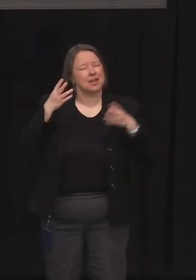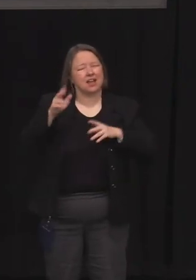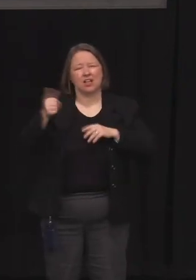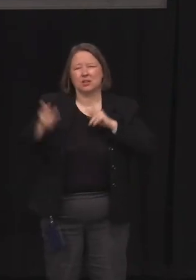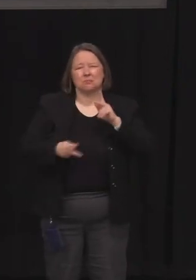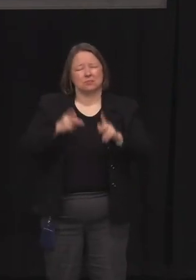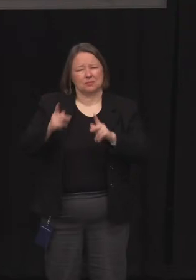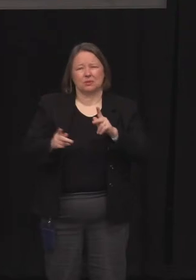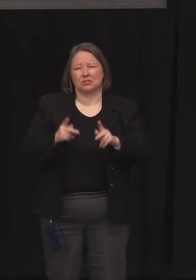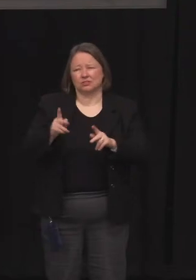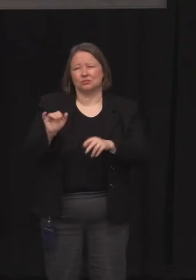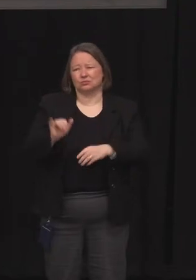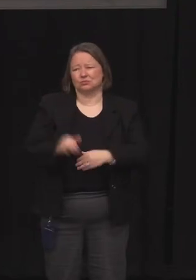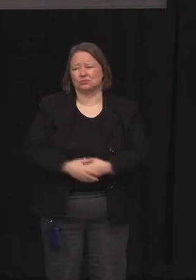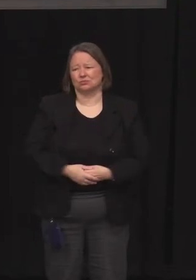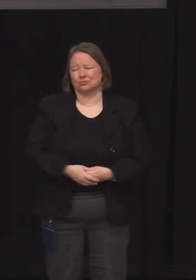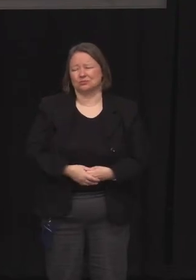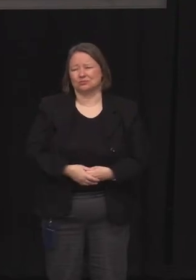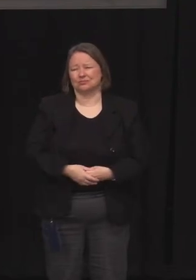others as well.